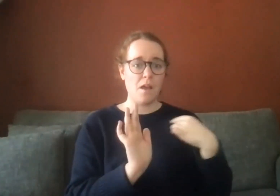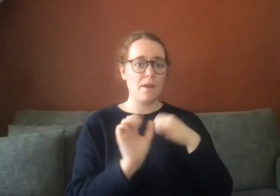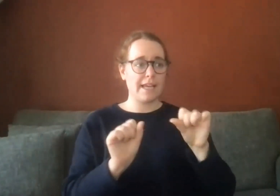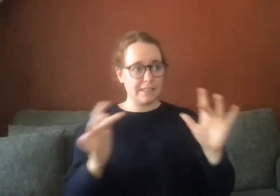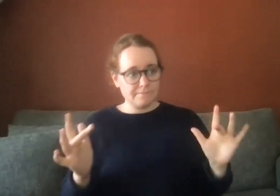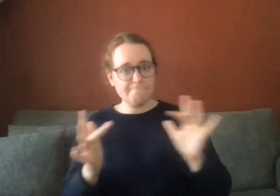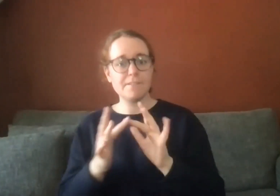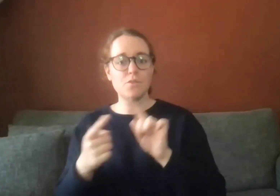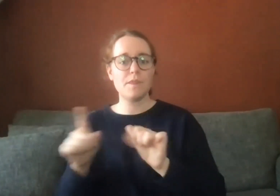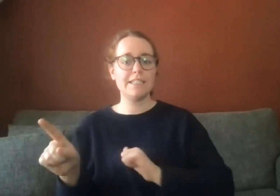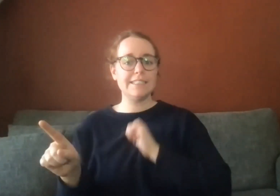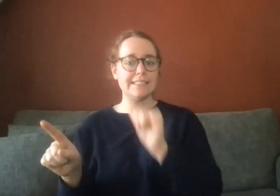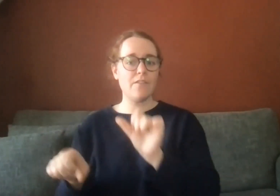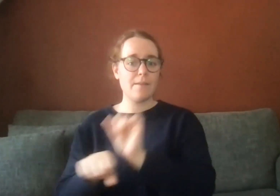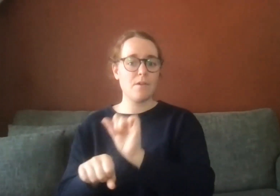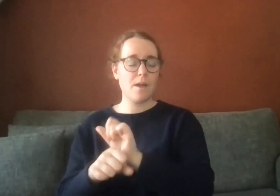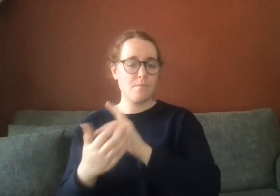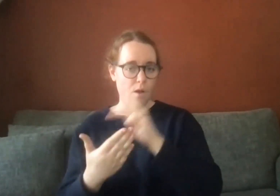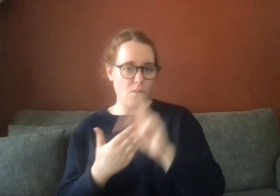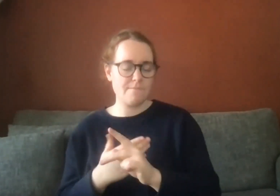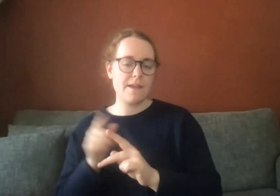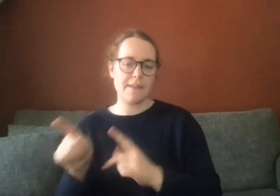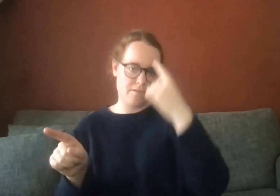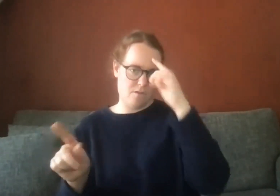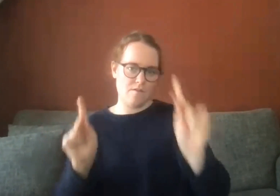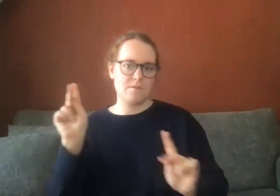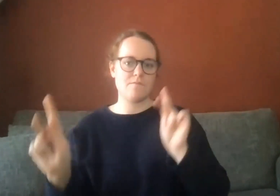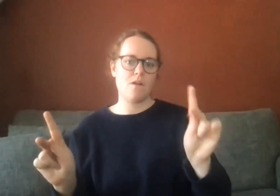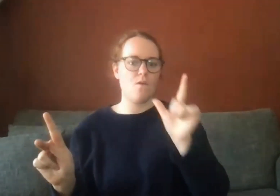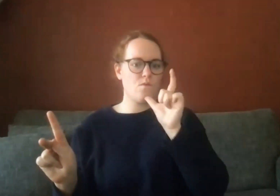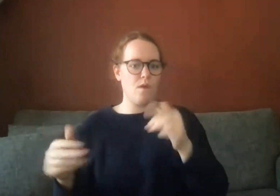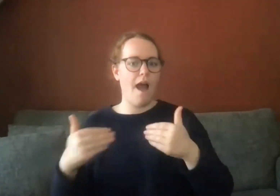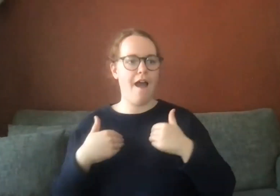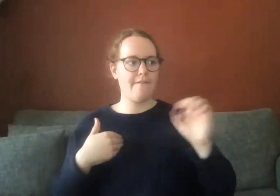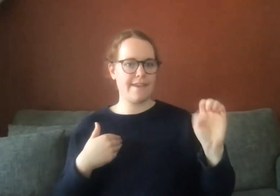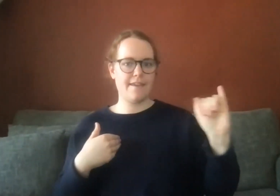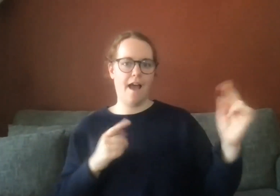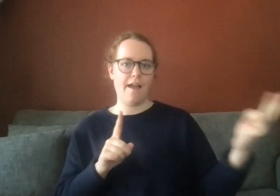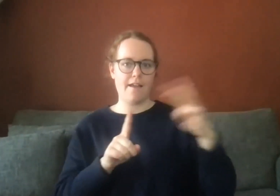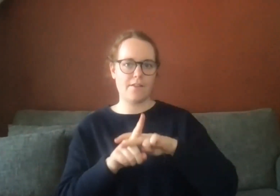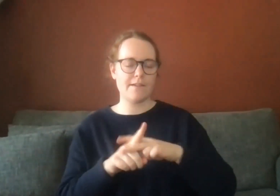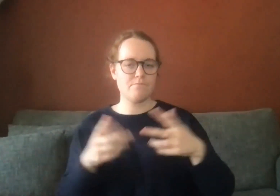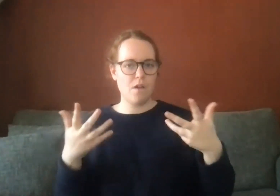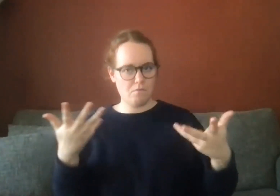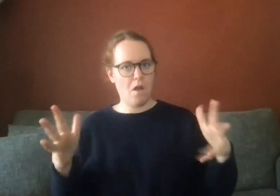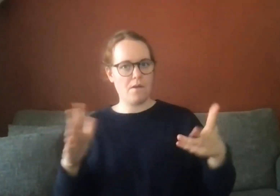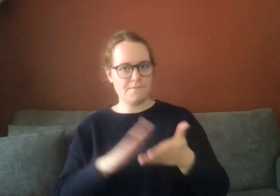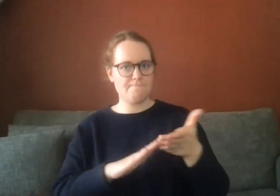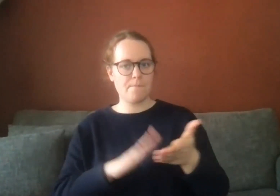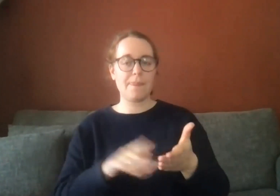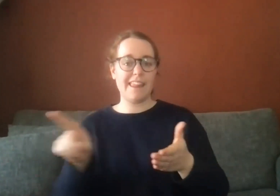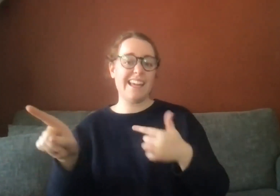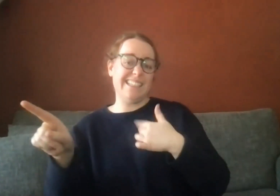So that's specifically for people who have an open EI claim. And sometimes actually you can access